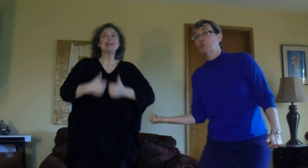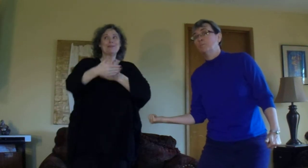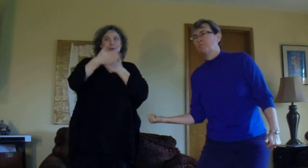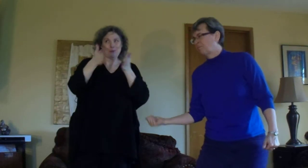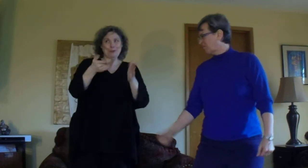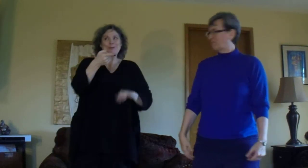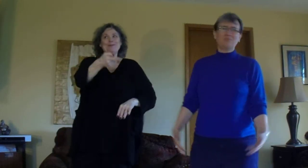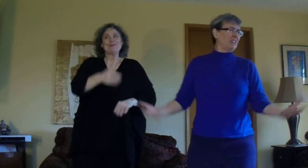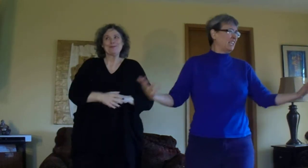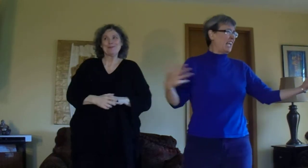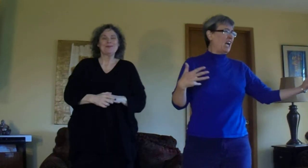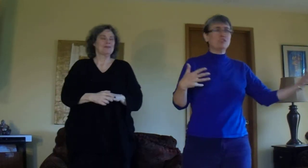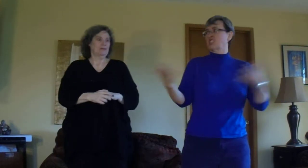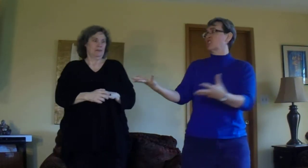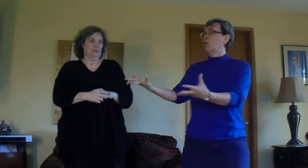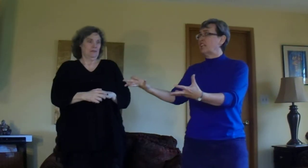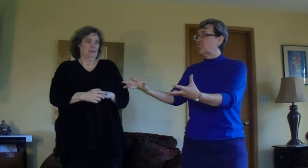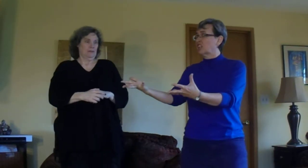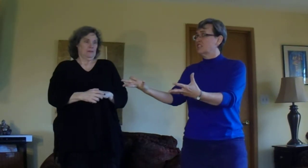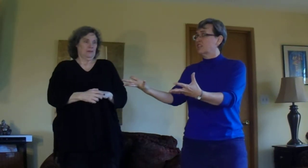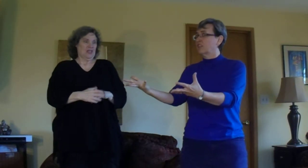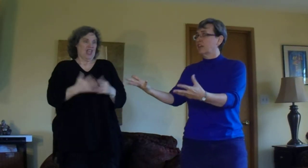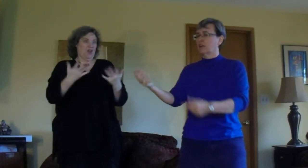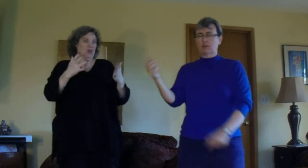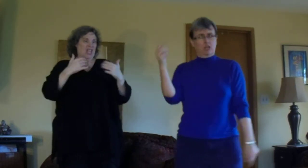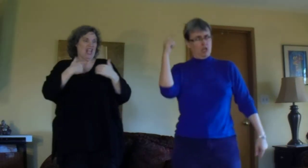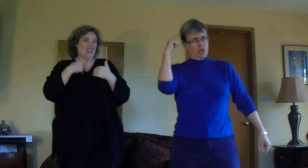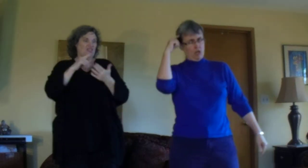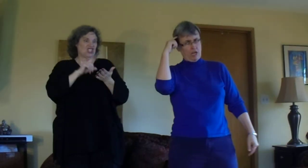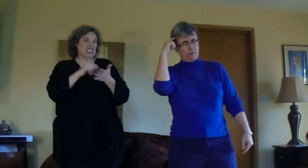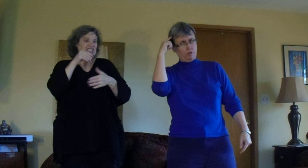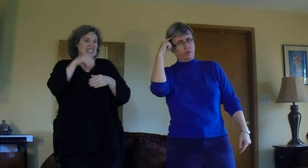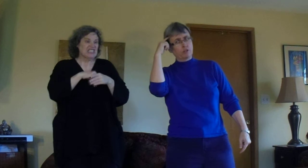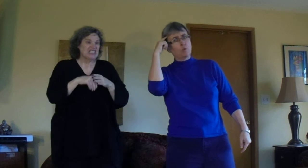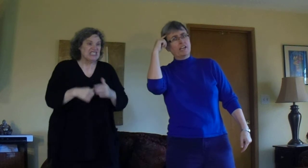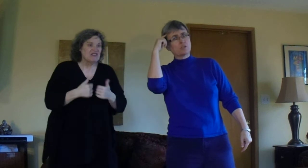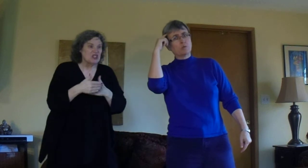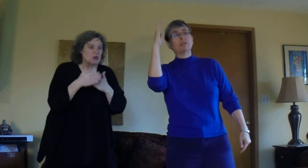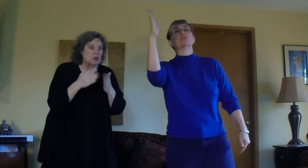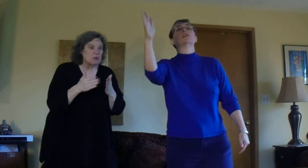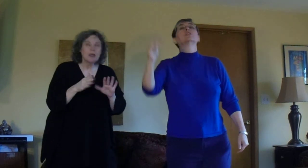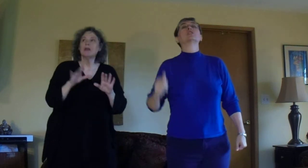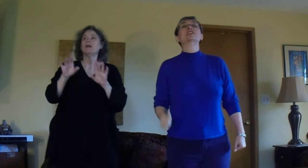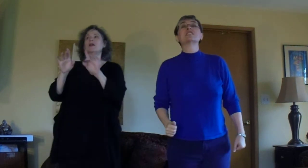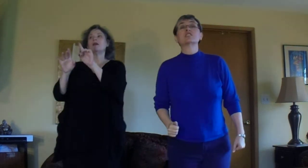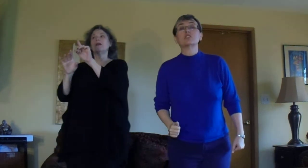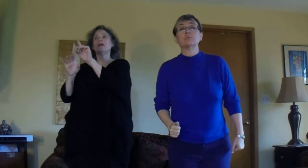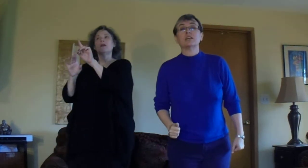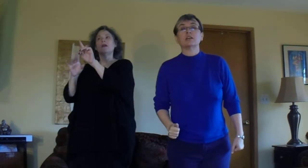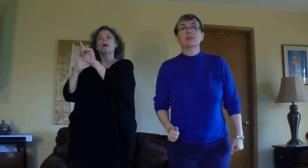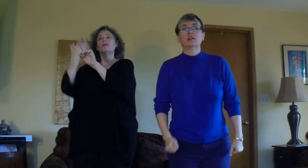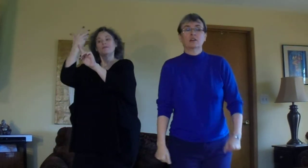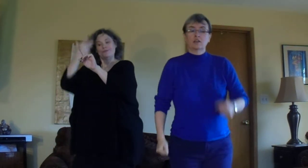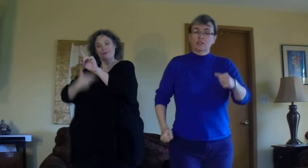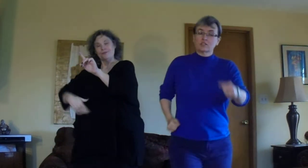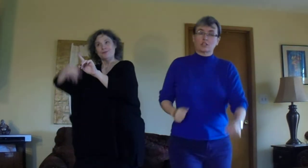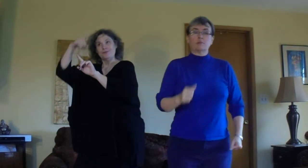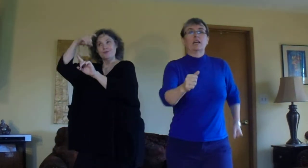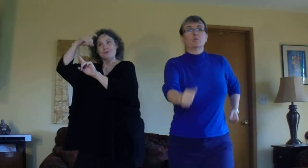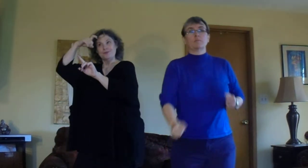room." "Cows? There's already chickens in there." "I'm the very wise woman. Listen to me." So the man went